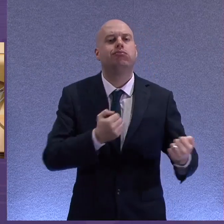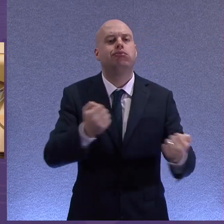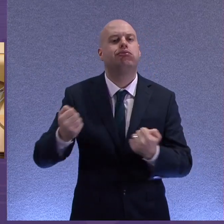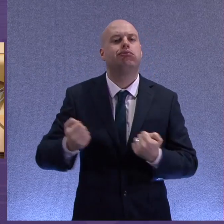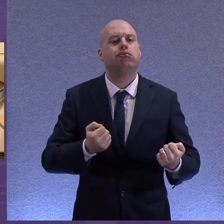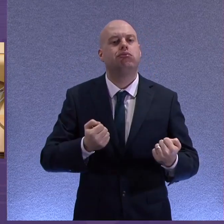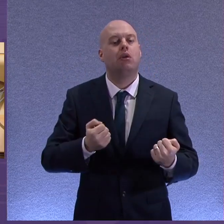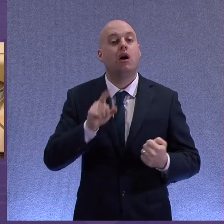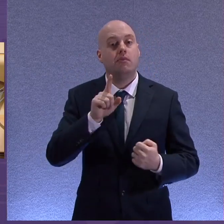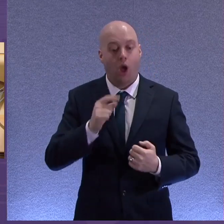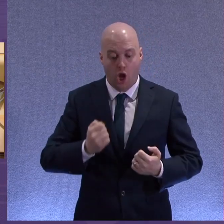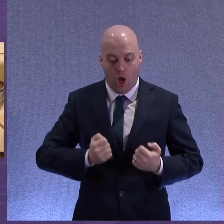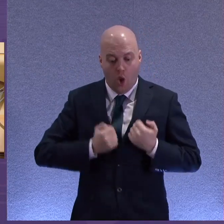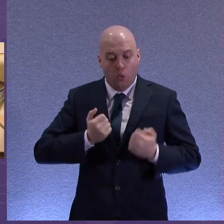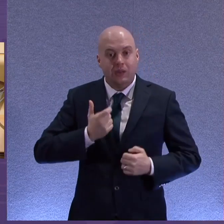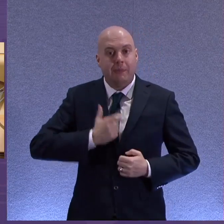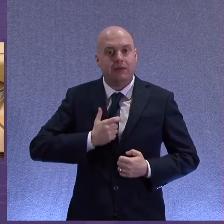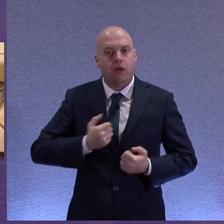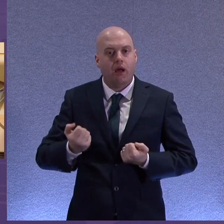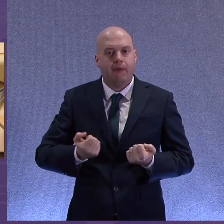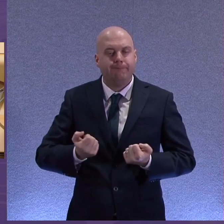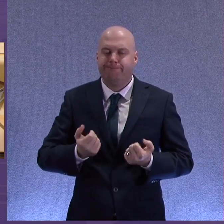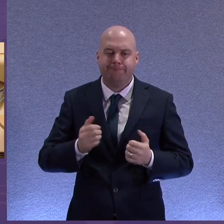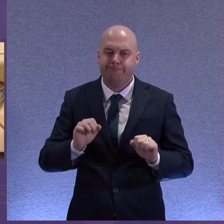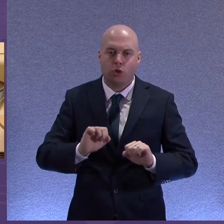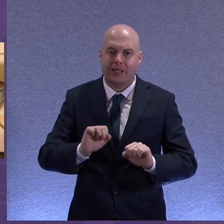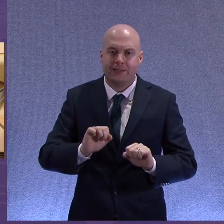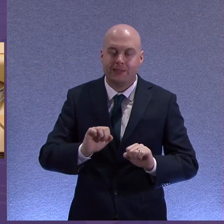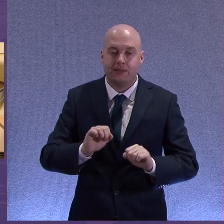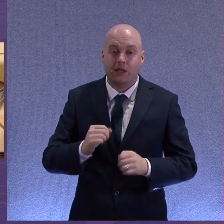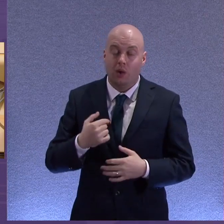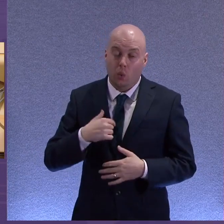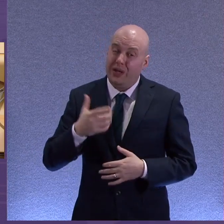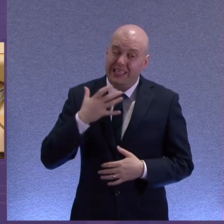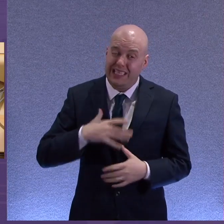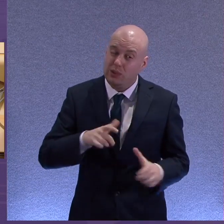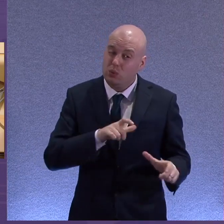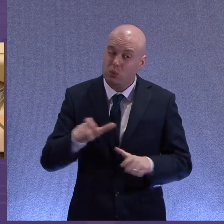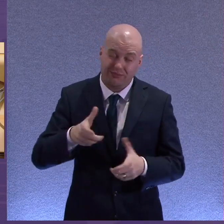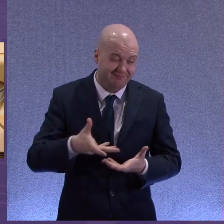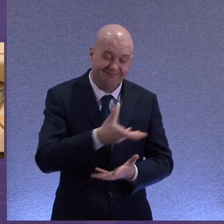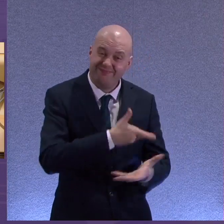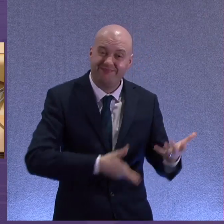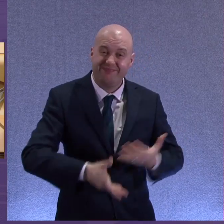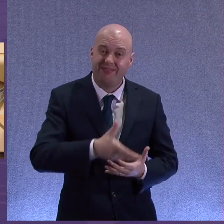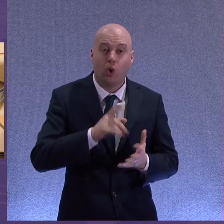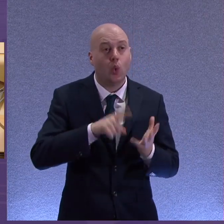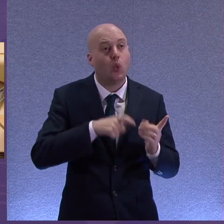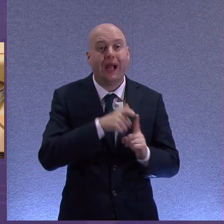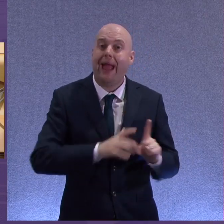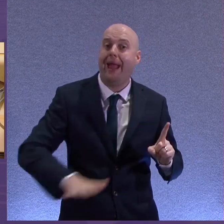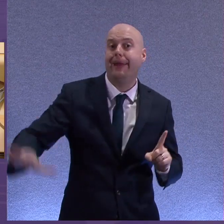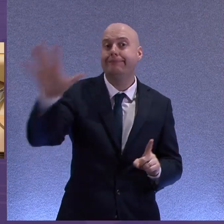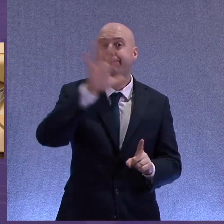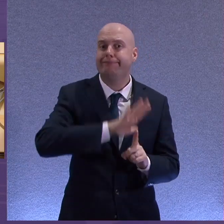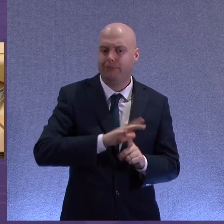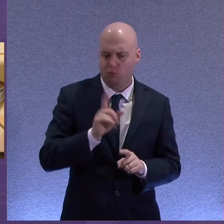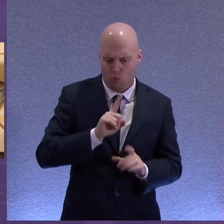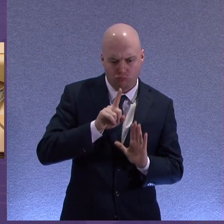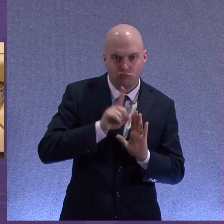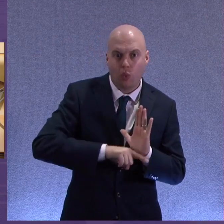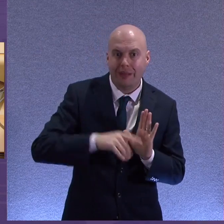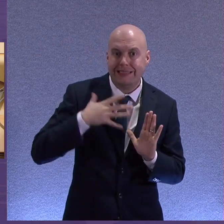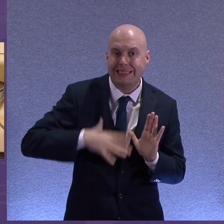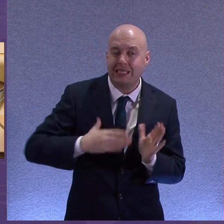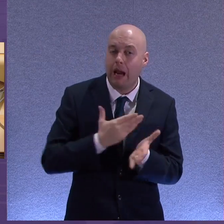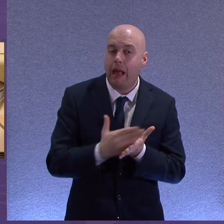UK-wide exemption for a limited period of time for those who may own a car of 4 years or more. I recognise the very specific challenge